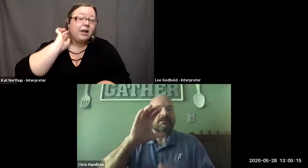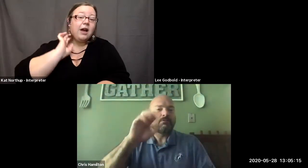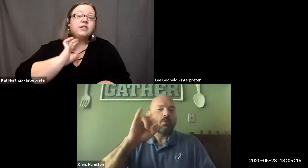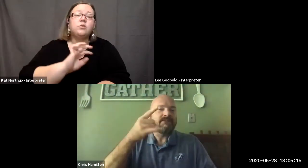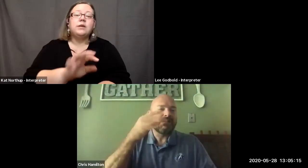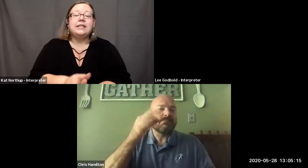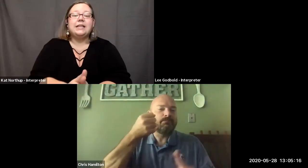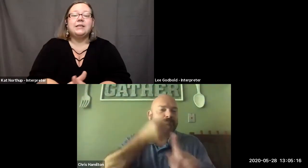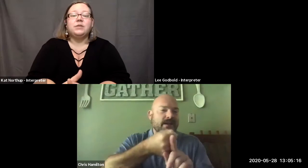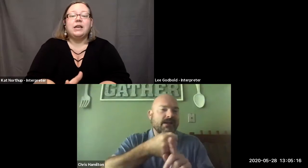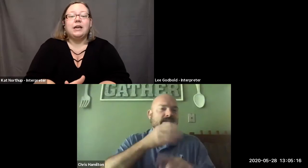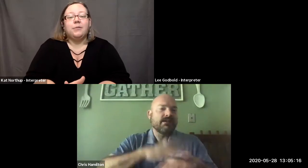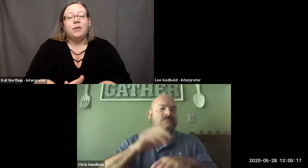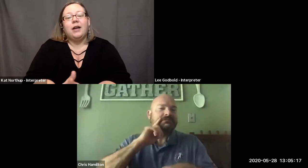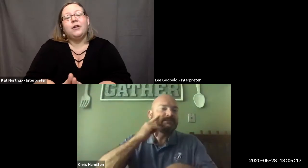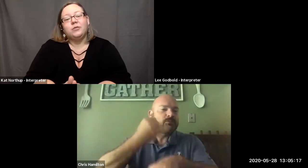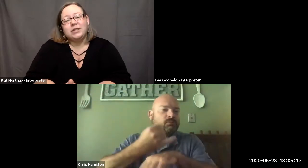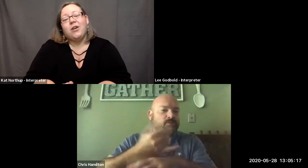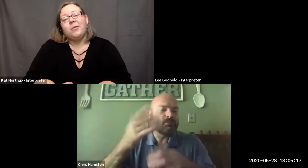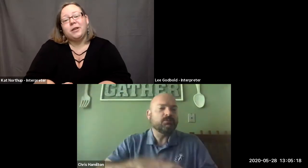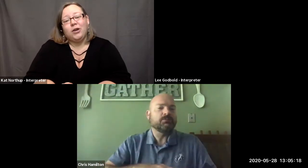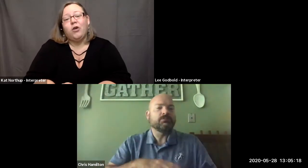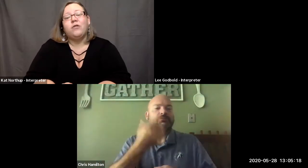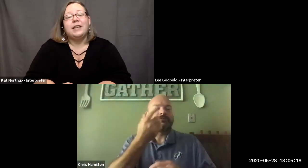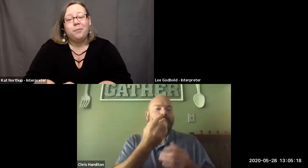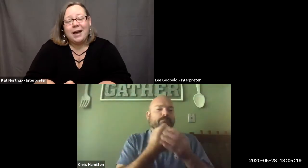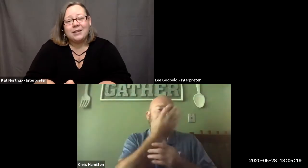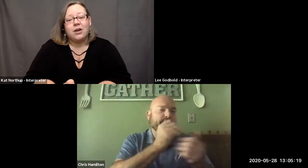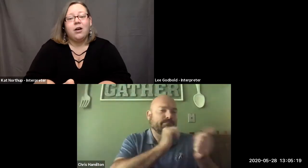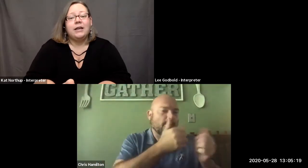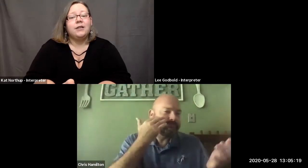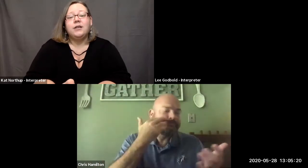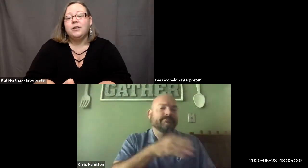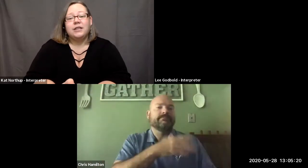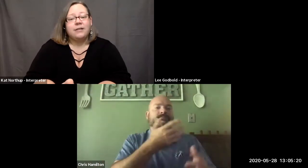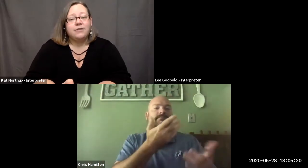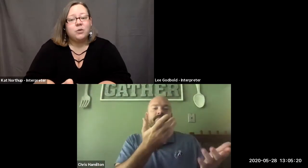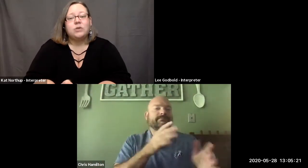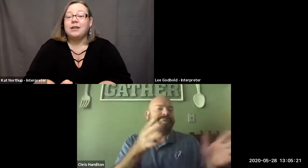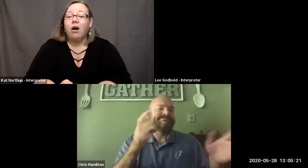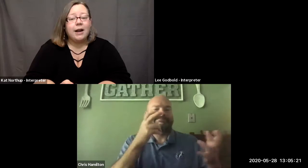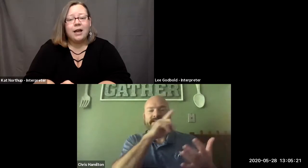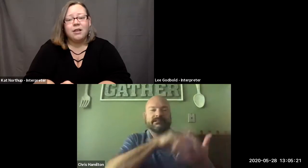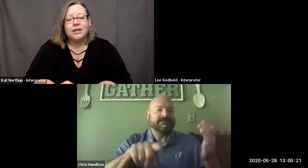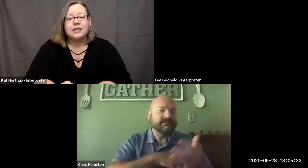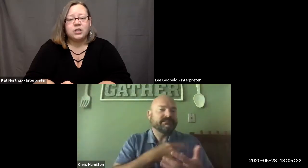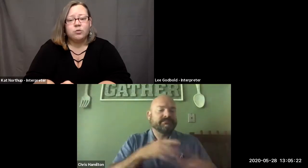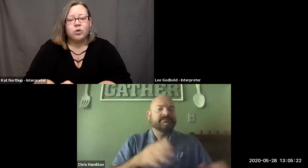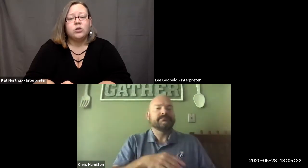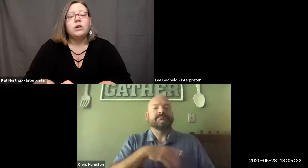I do want to take some time, I know, to talk about the COVID impact on the deaf schools and on athletics in general,